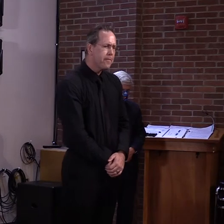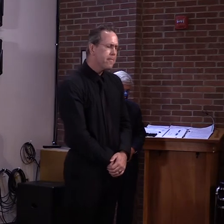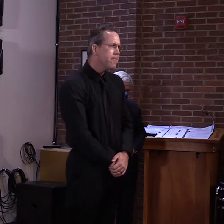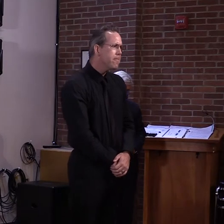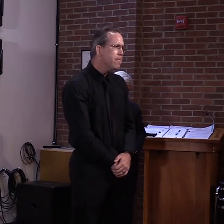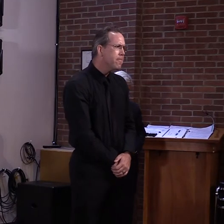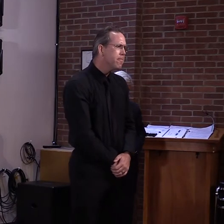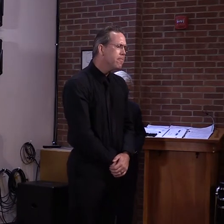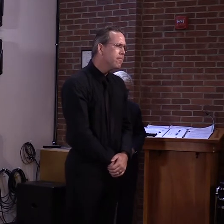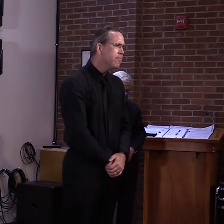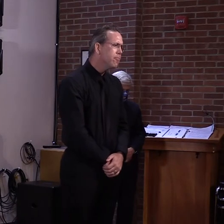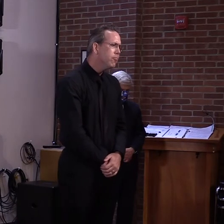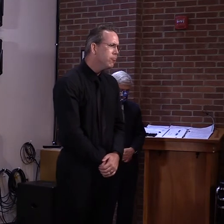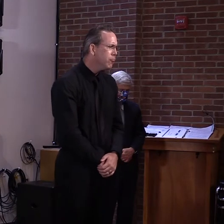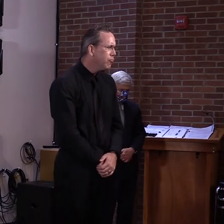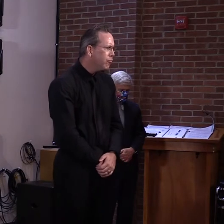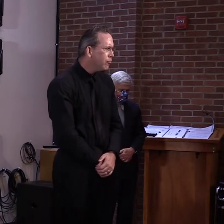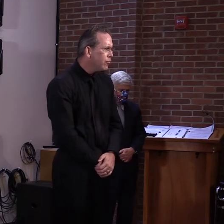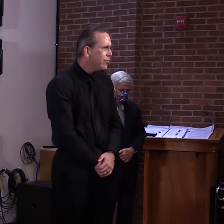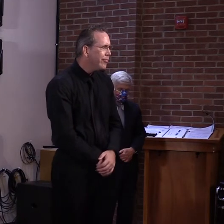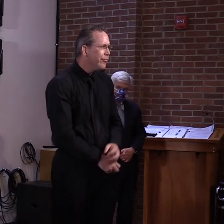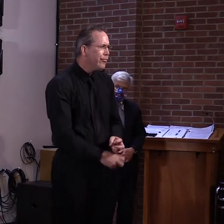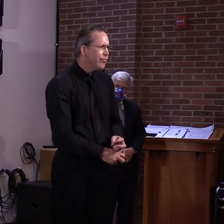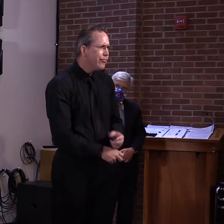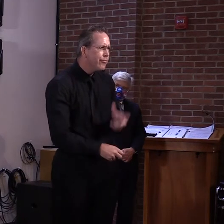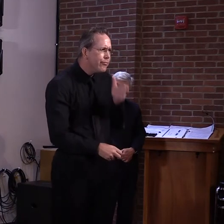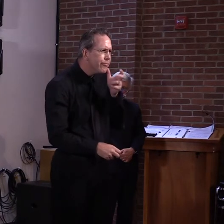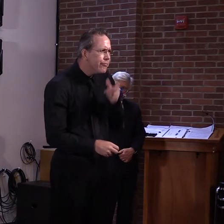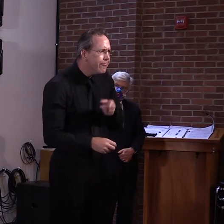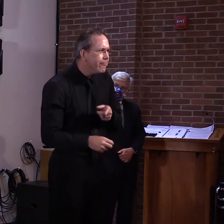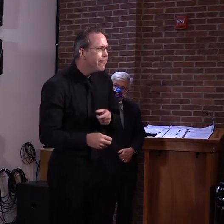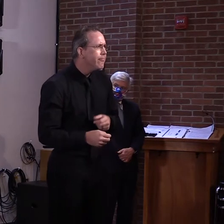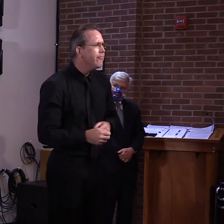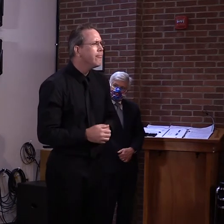is illegal to for a large gathering?